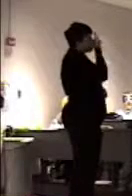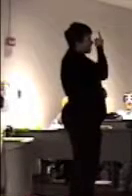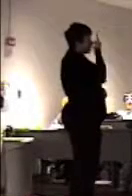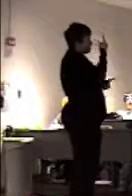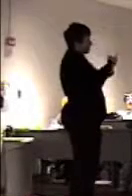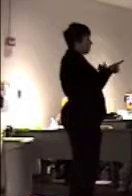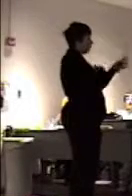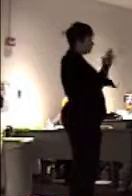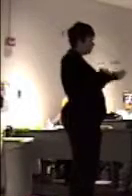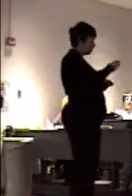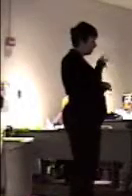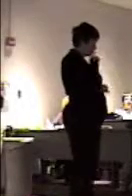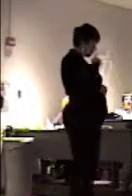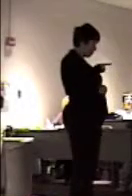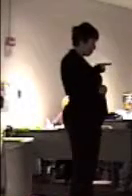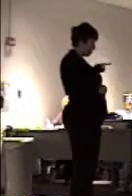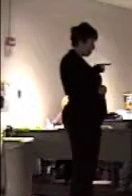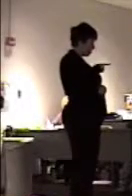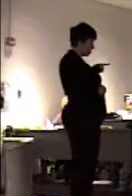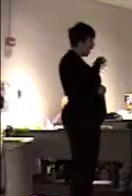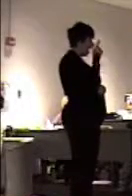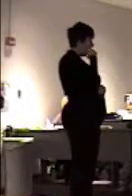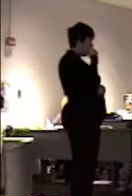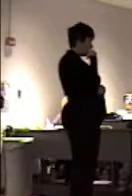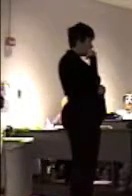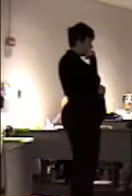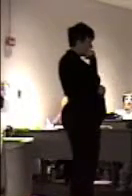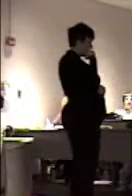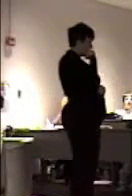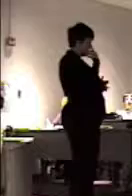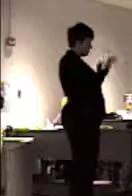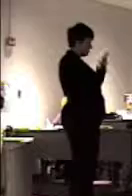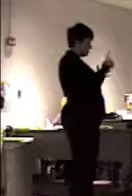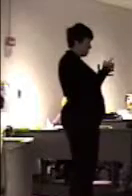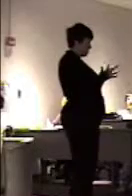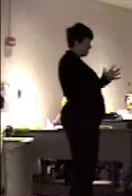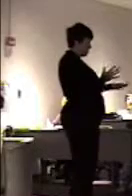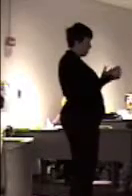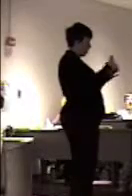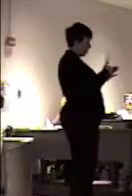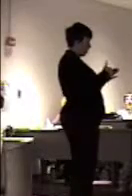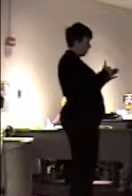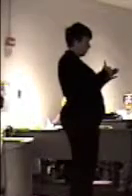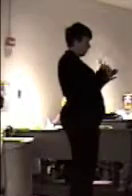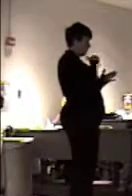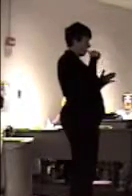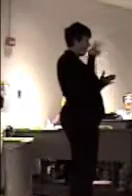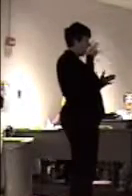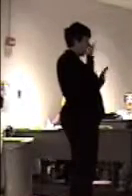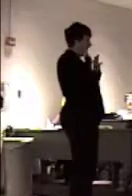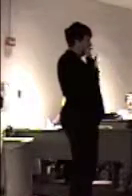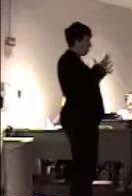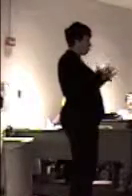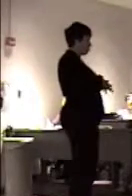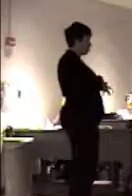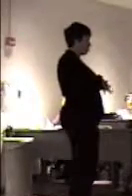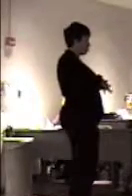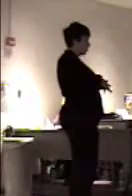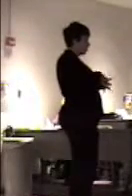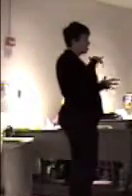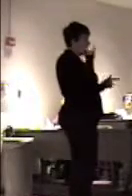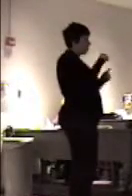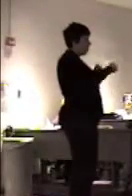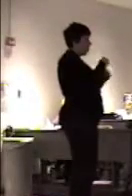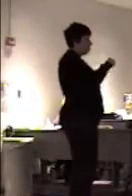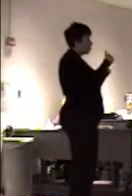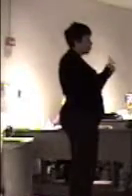Really? You did? I think I might have even started over. Not even listen to karate. I don't know. You're not going to argue